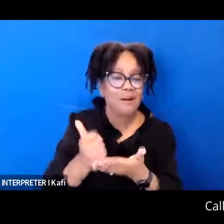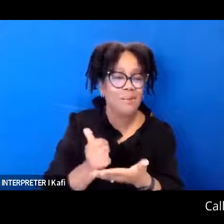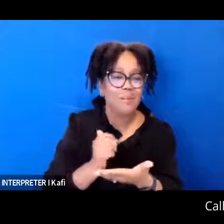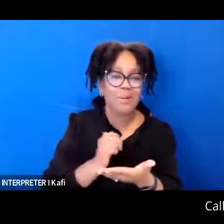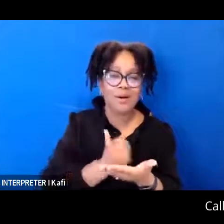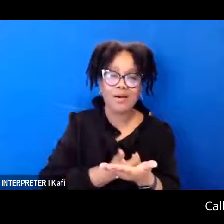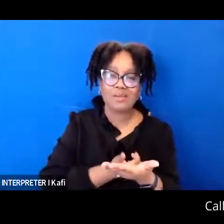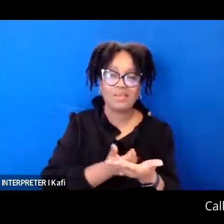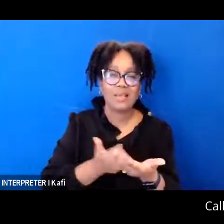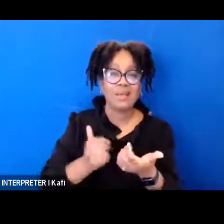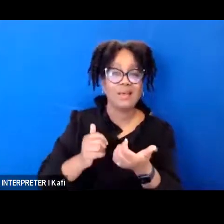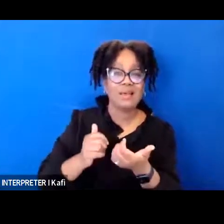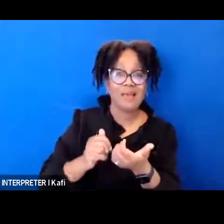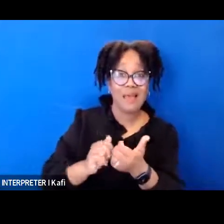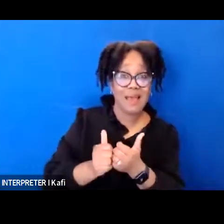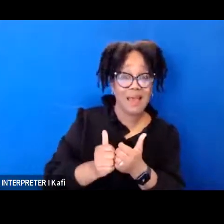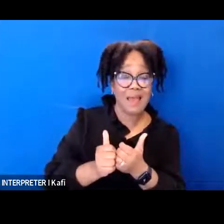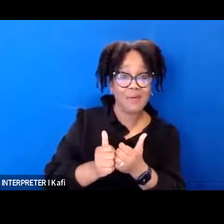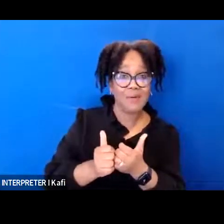your representatives